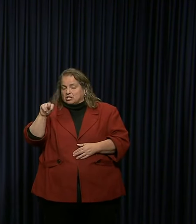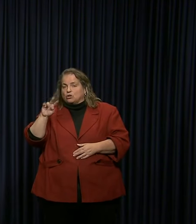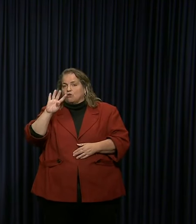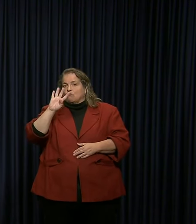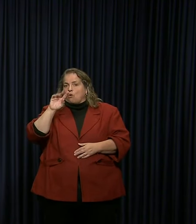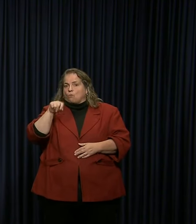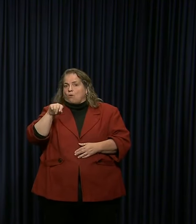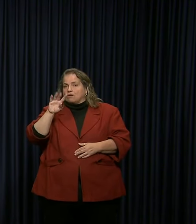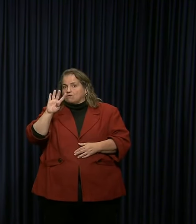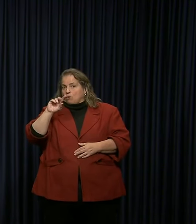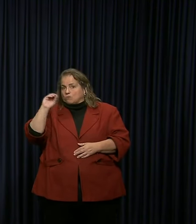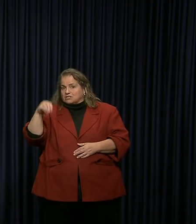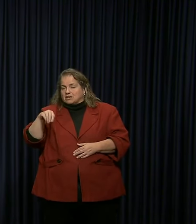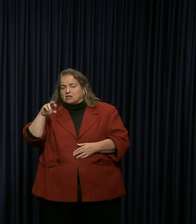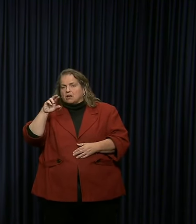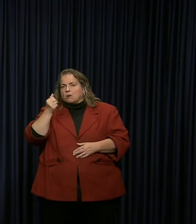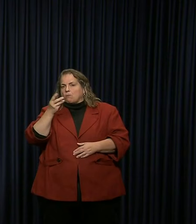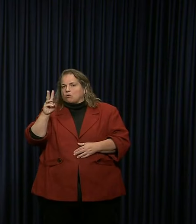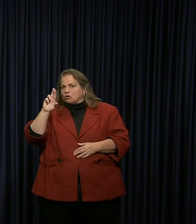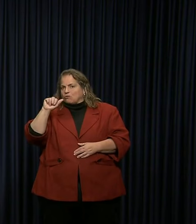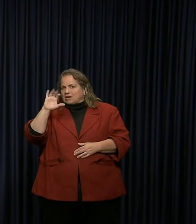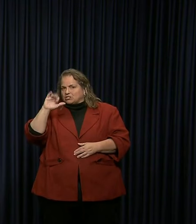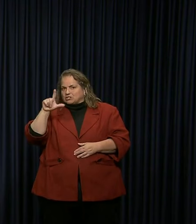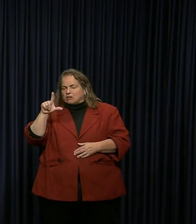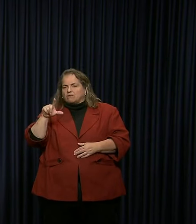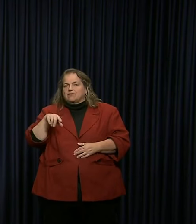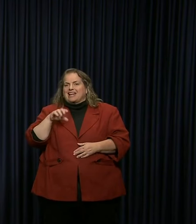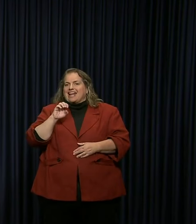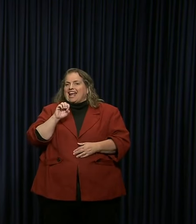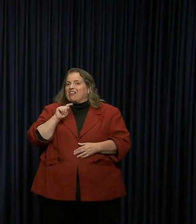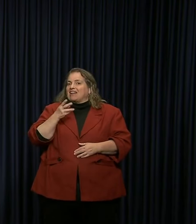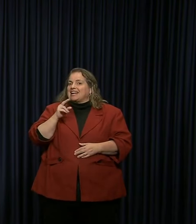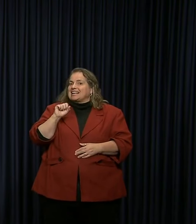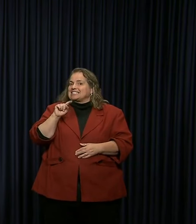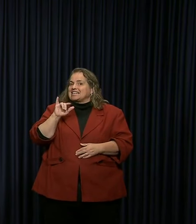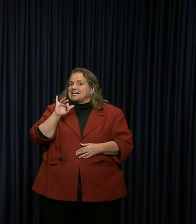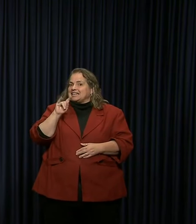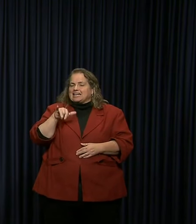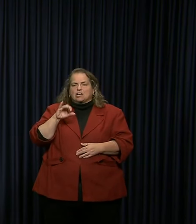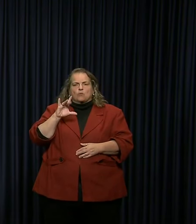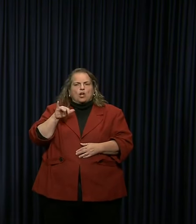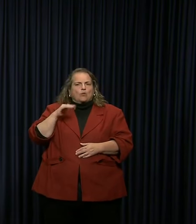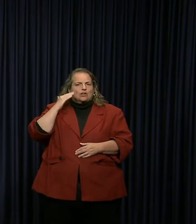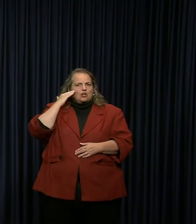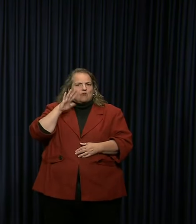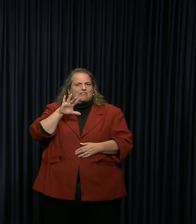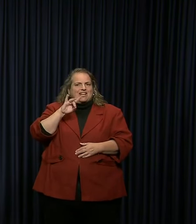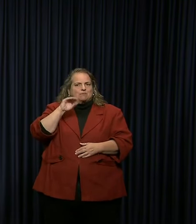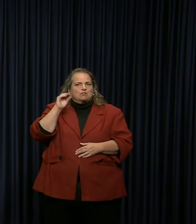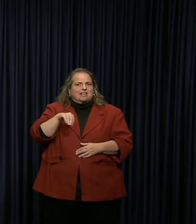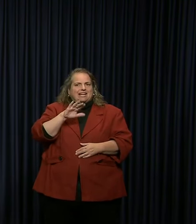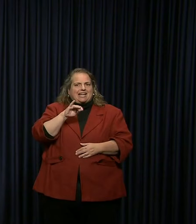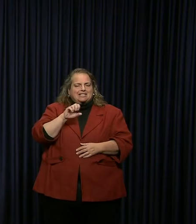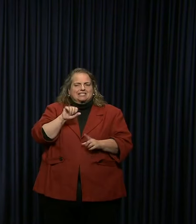4.41% multiracial. Now, on ethnicity, we only know about 58% of cases, and